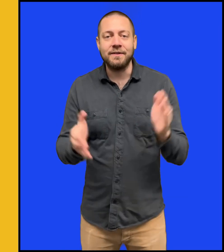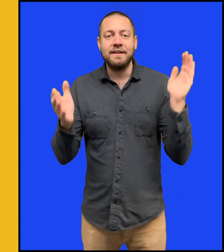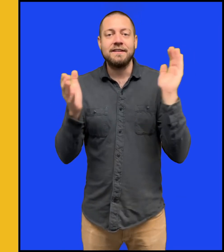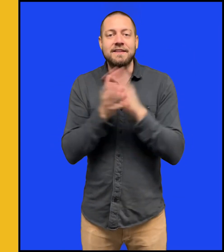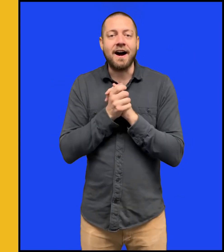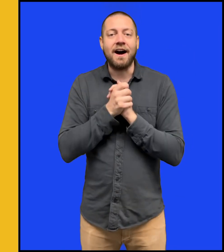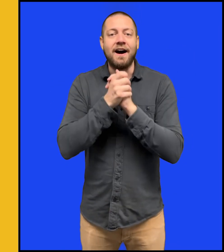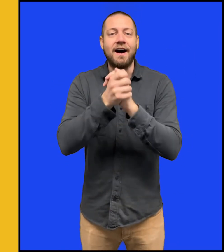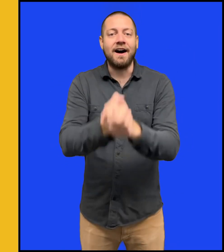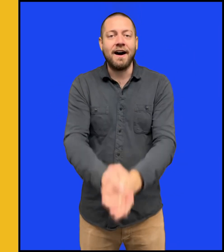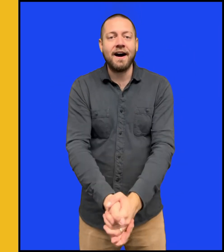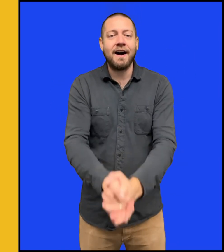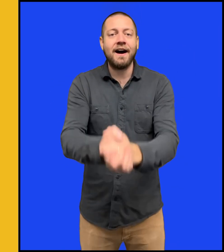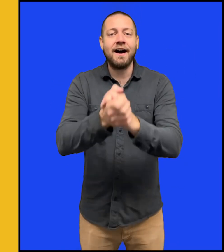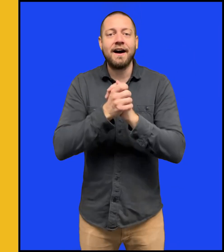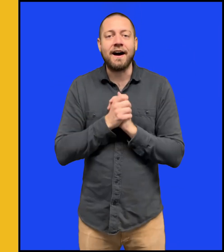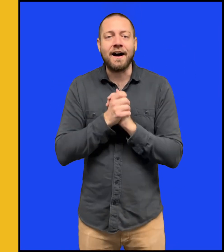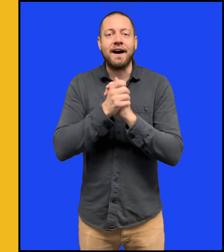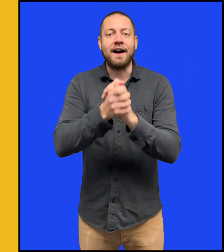go.